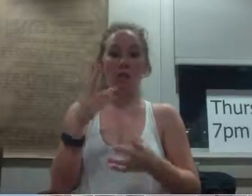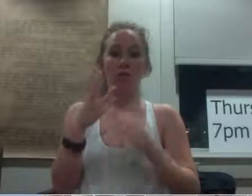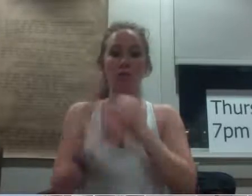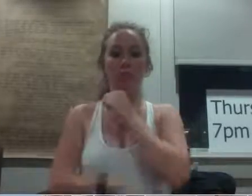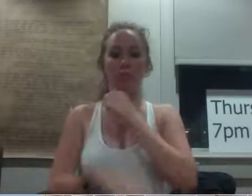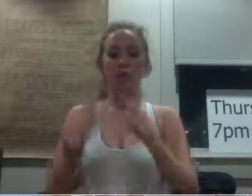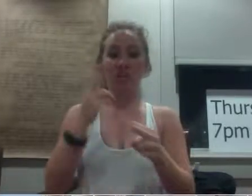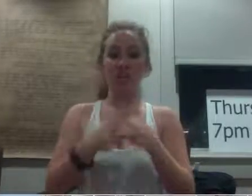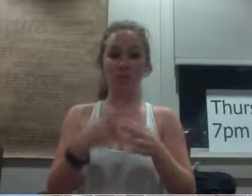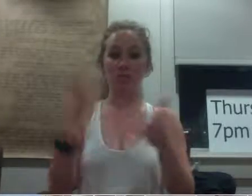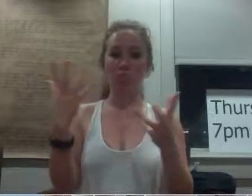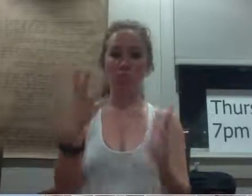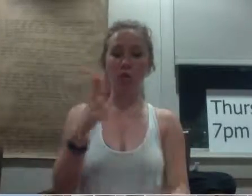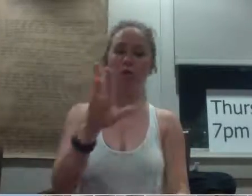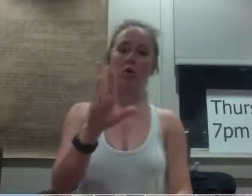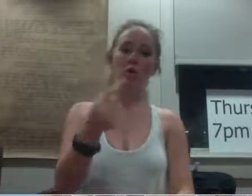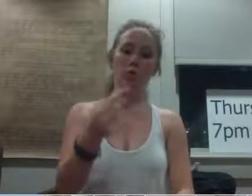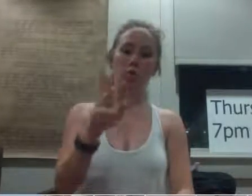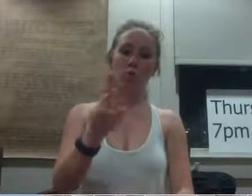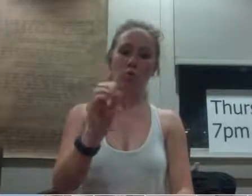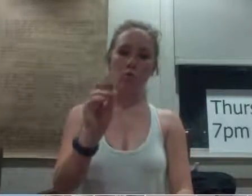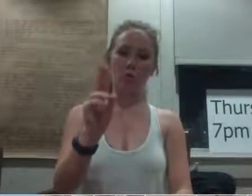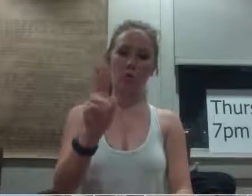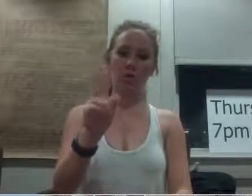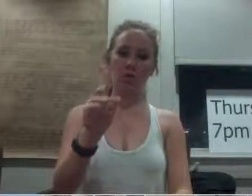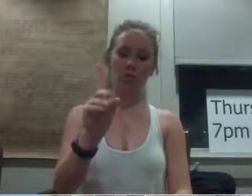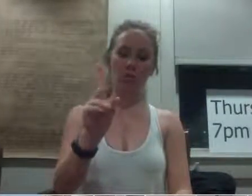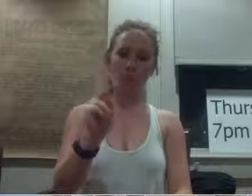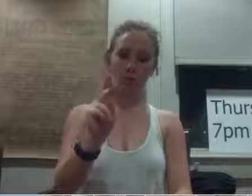watch. The poor were called